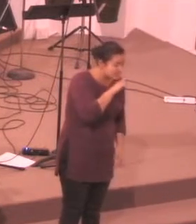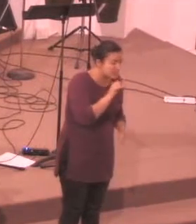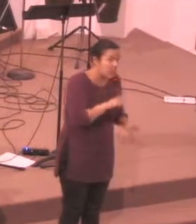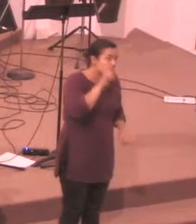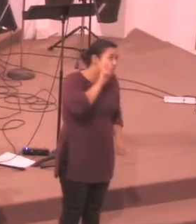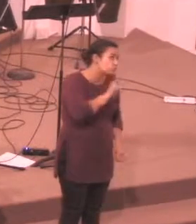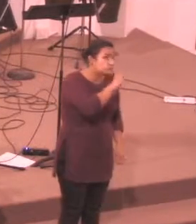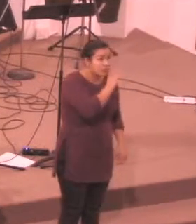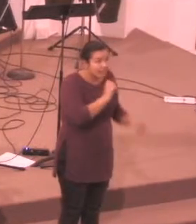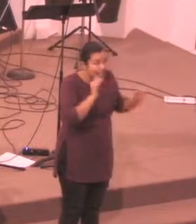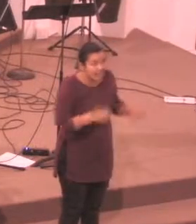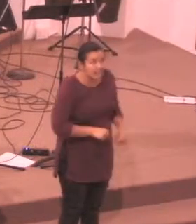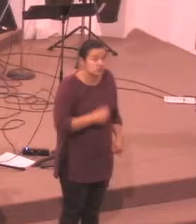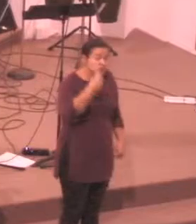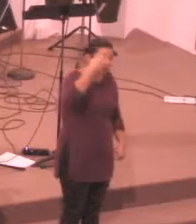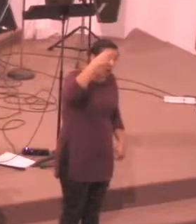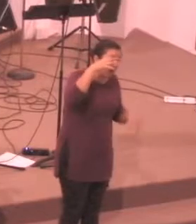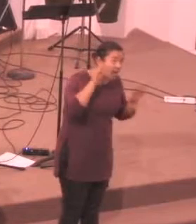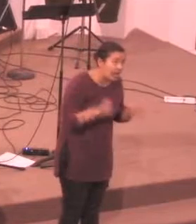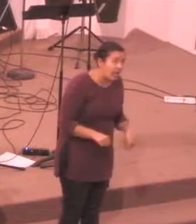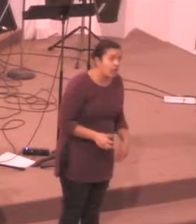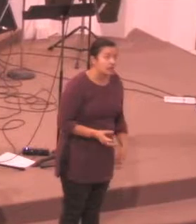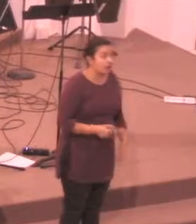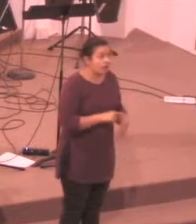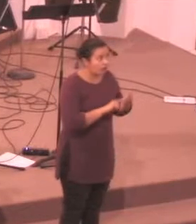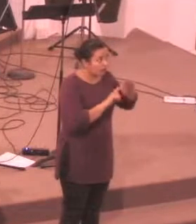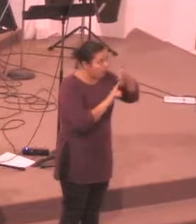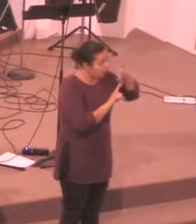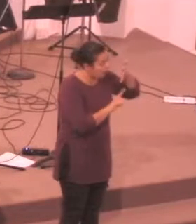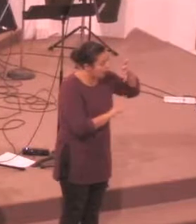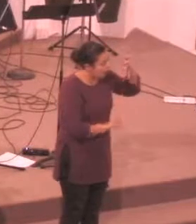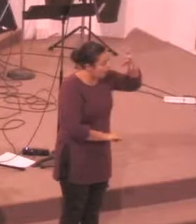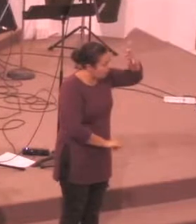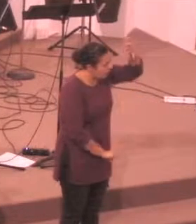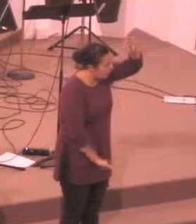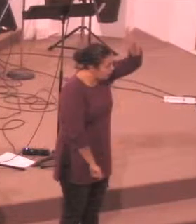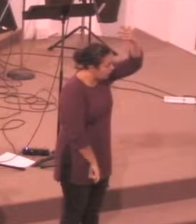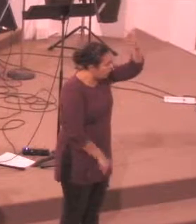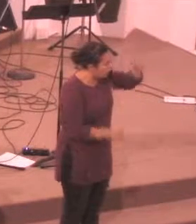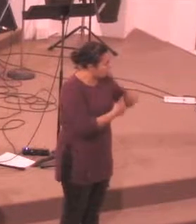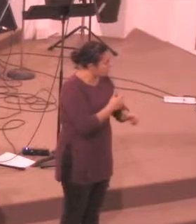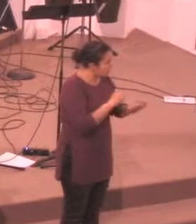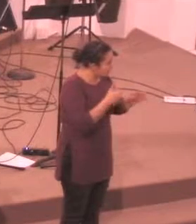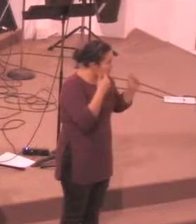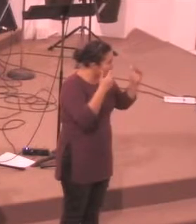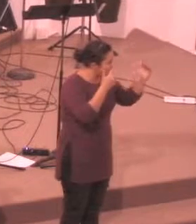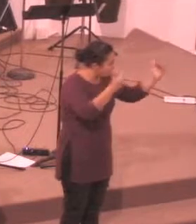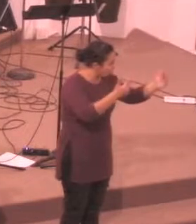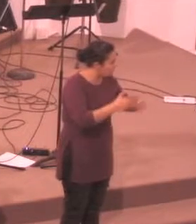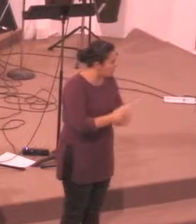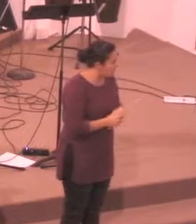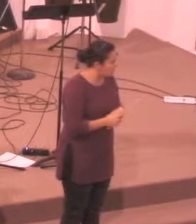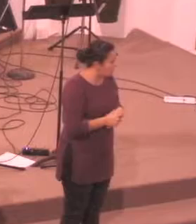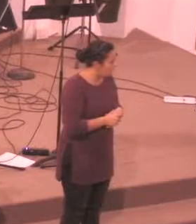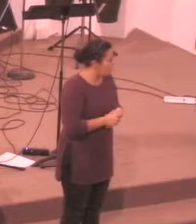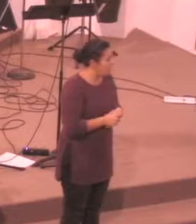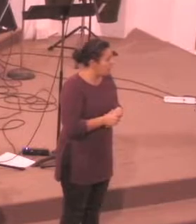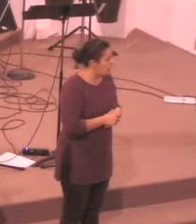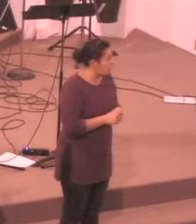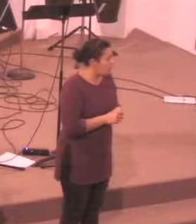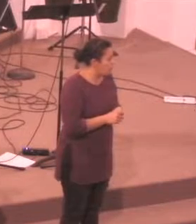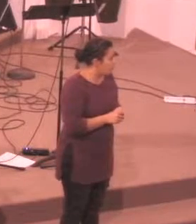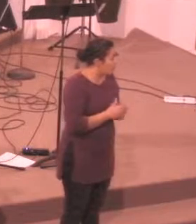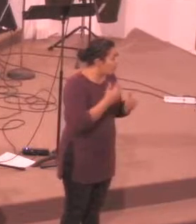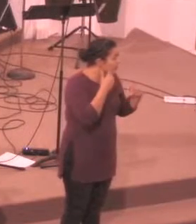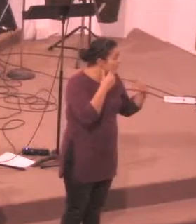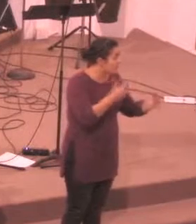take a shower. You know what? If you start thinking about everything you can be thankful for, it's amazing. Thank you for I got a roof